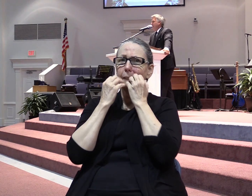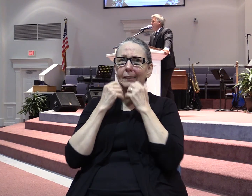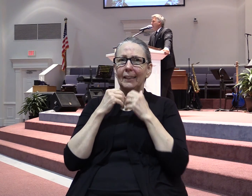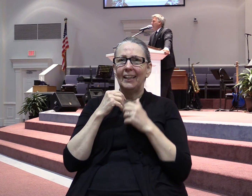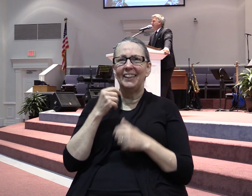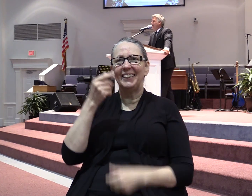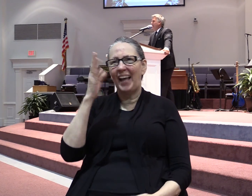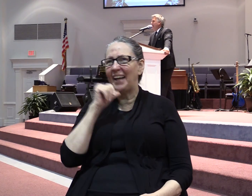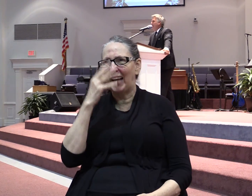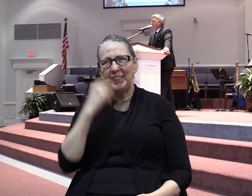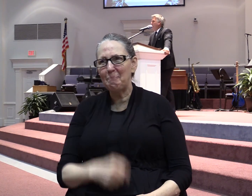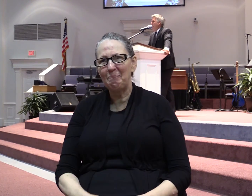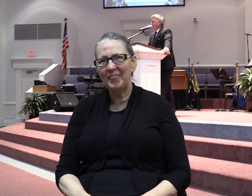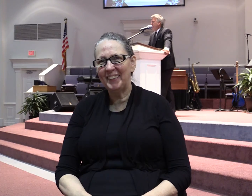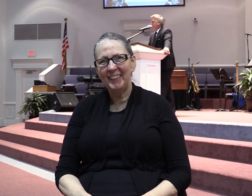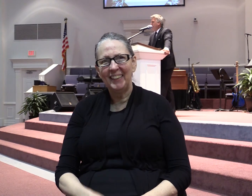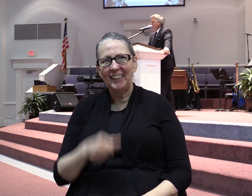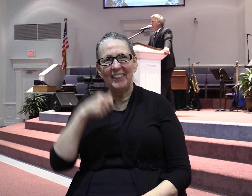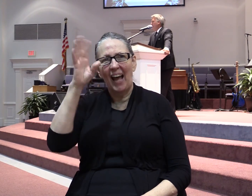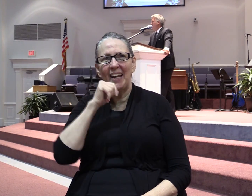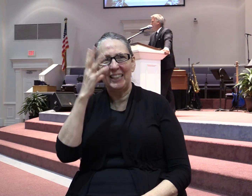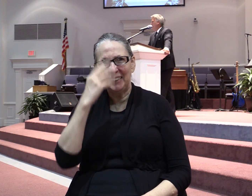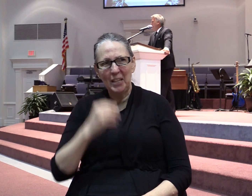not sleep. For there's nothing in him that requires sleep.